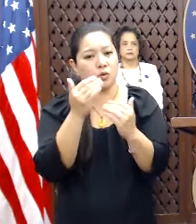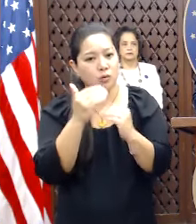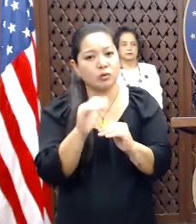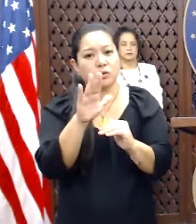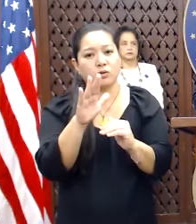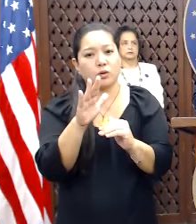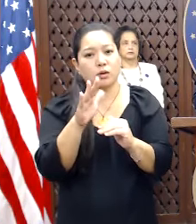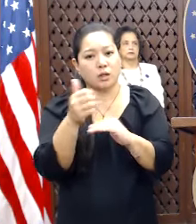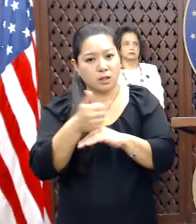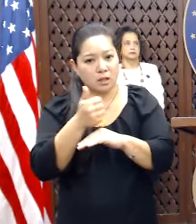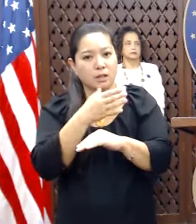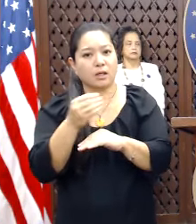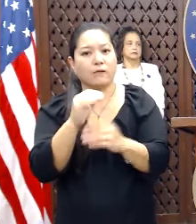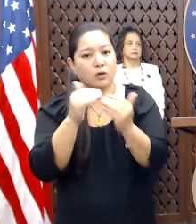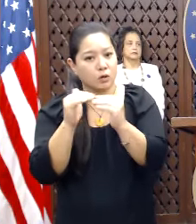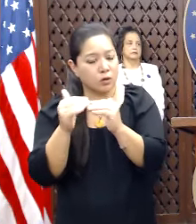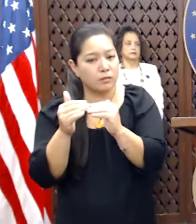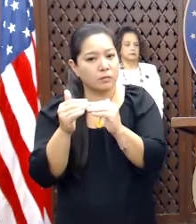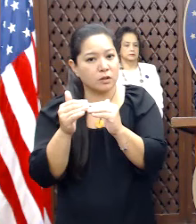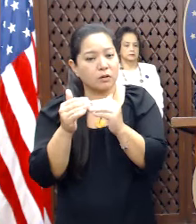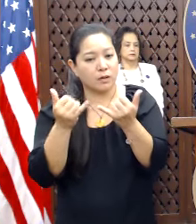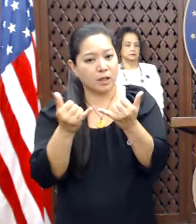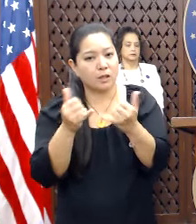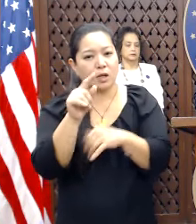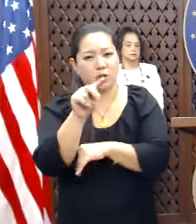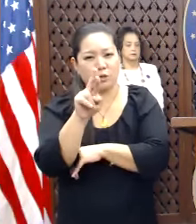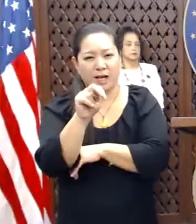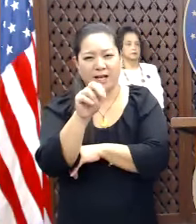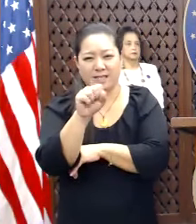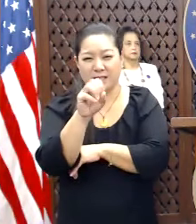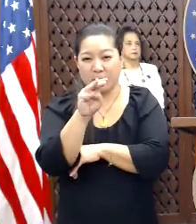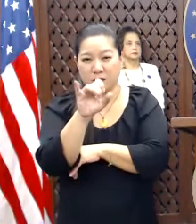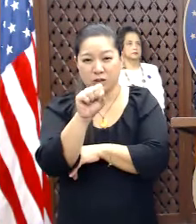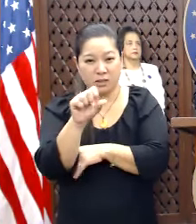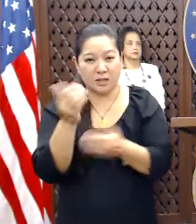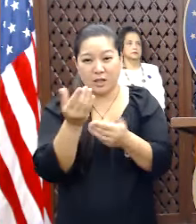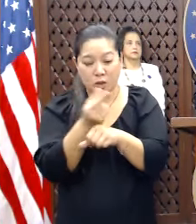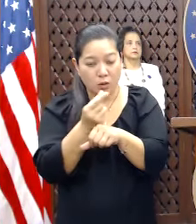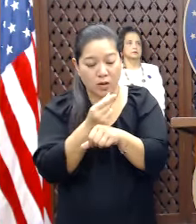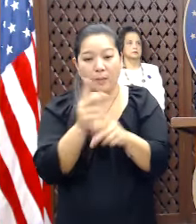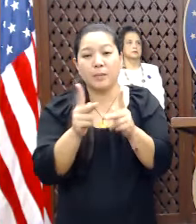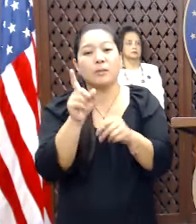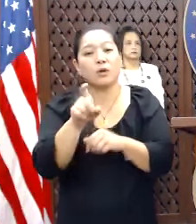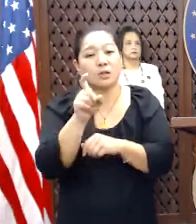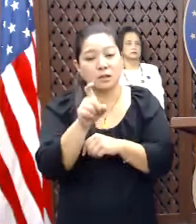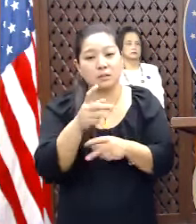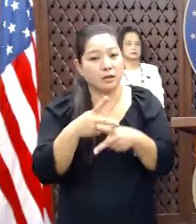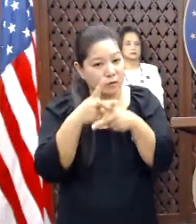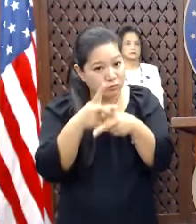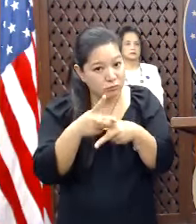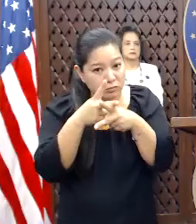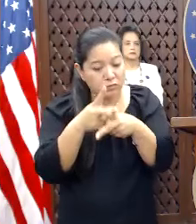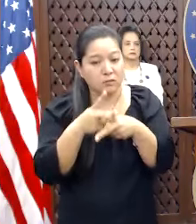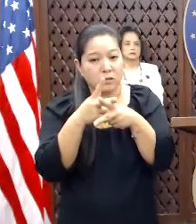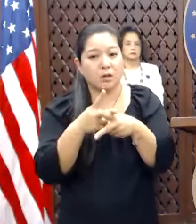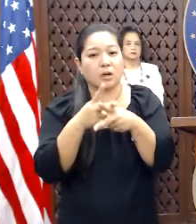There is a community transmission in Guam, and people do need to take every precaution